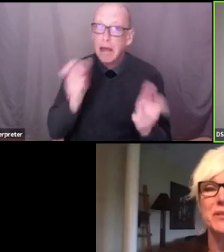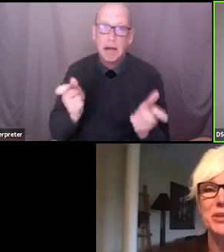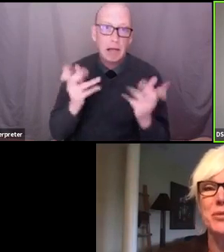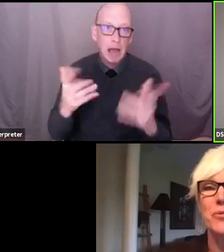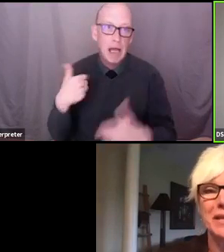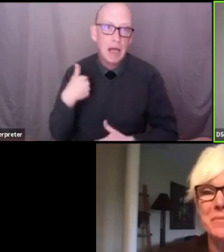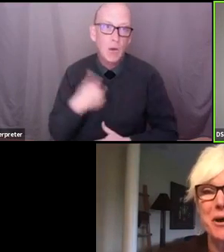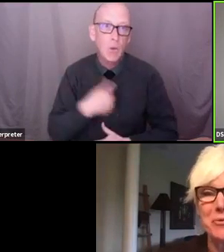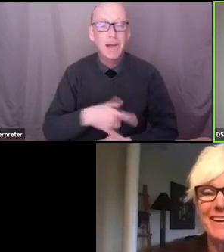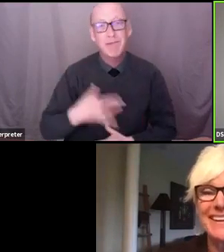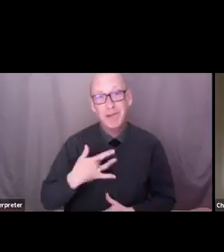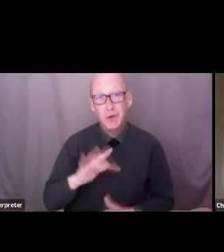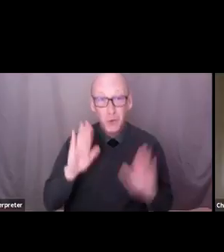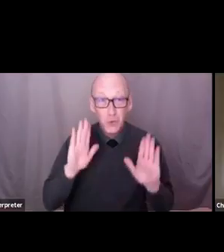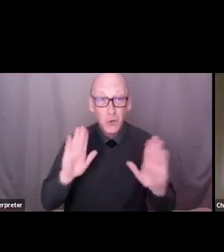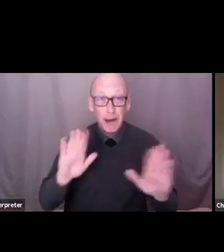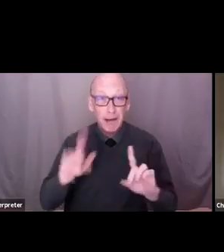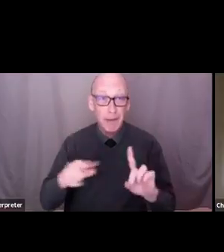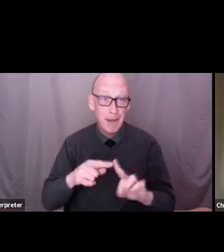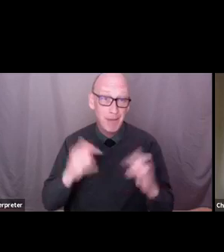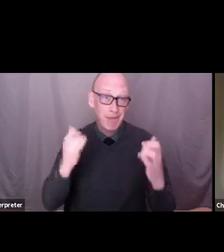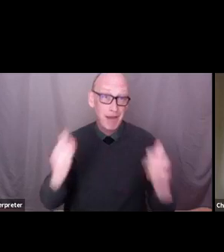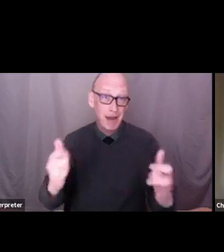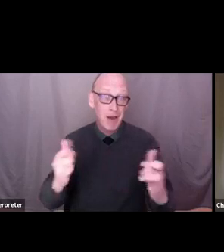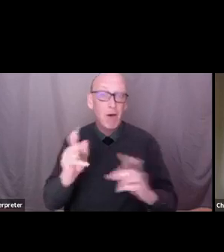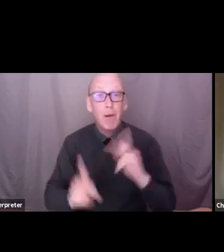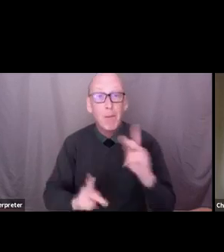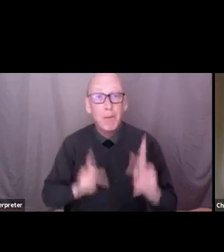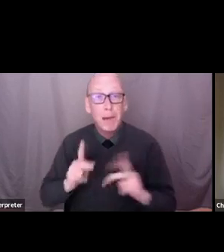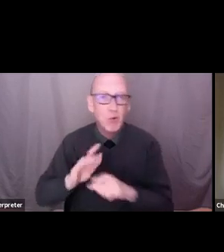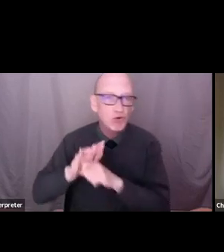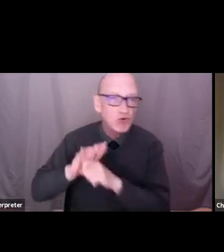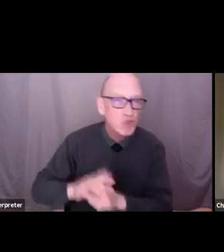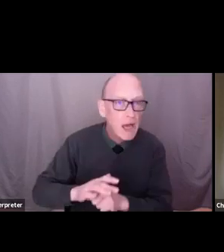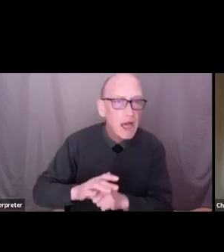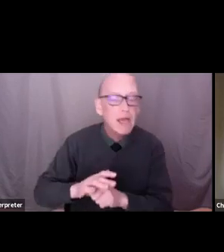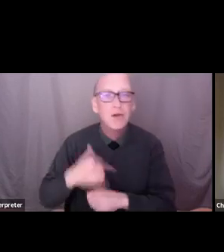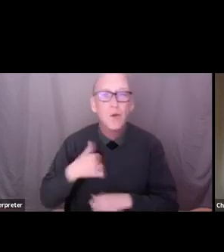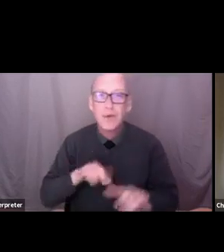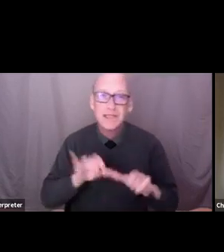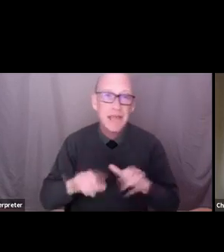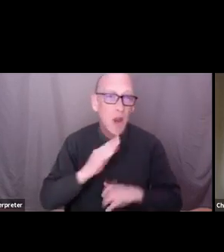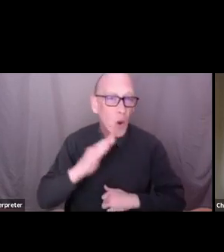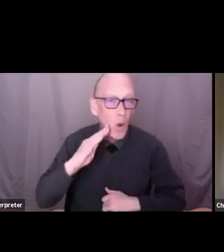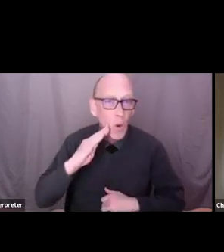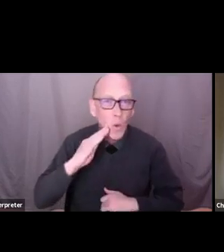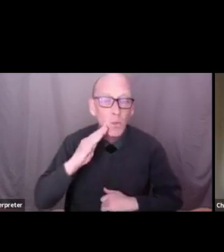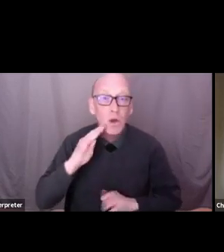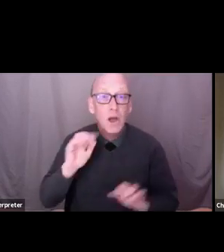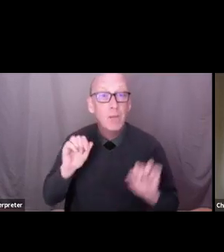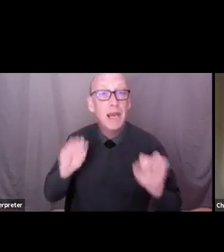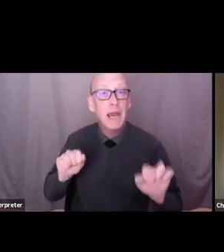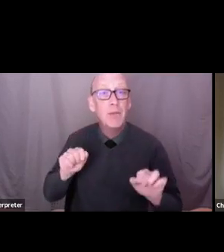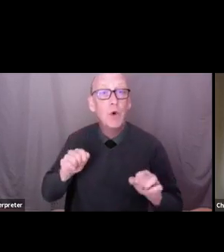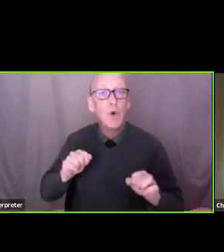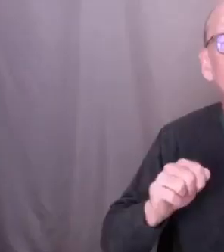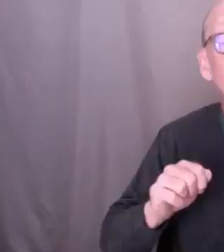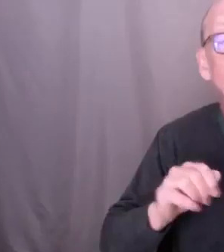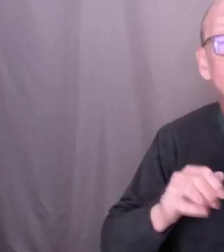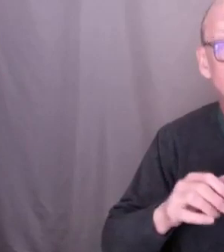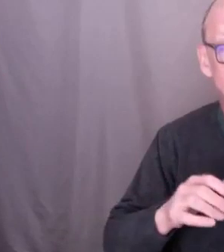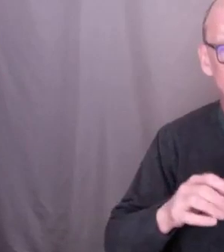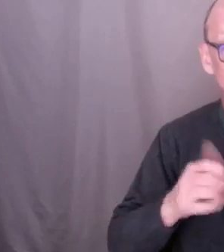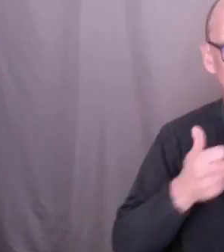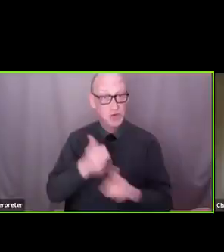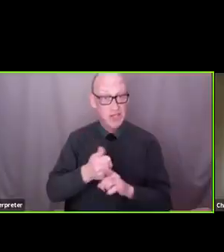feel really great about right now. You know, people are under stress, we're staying at home. And so being able to look outside yourself and